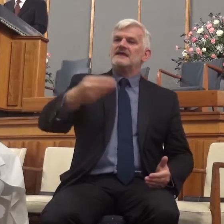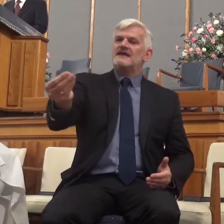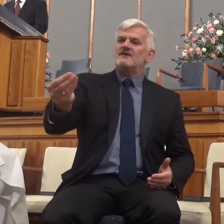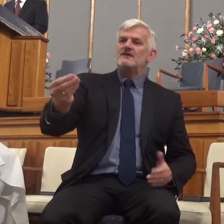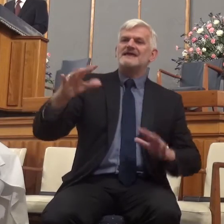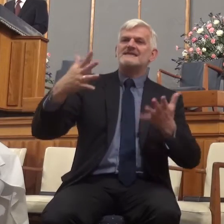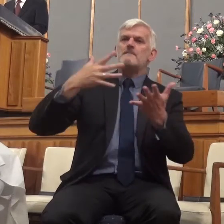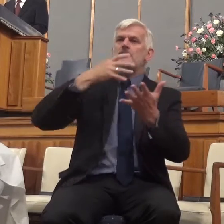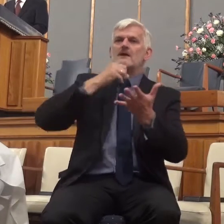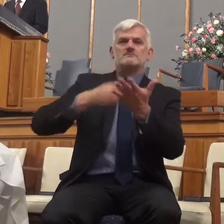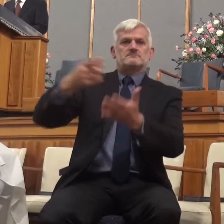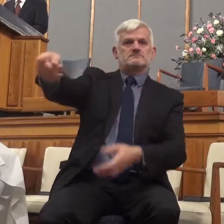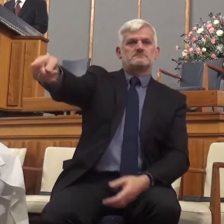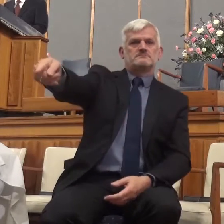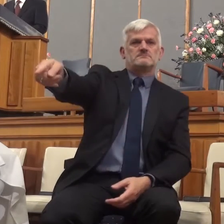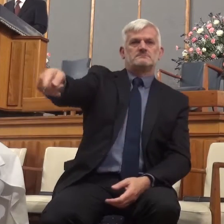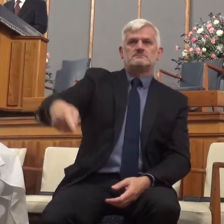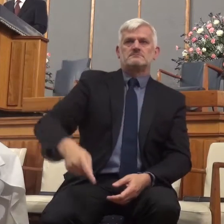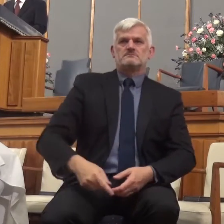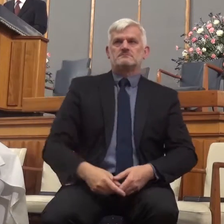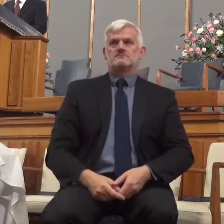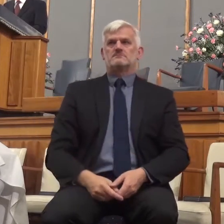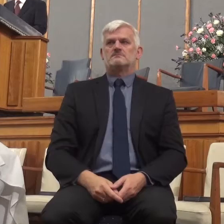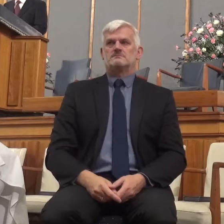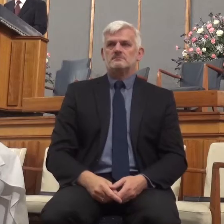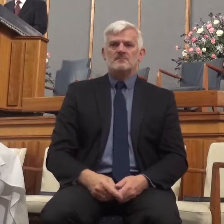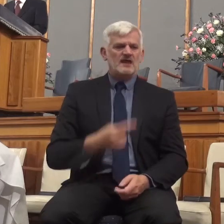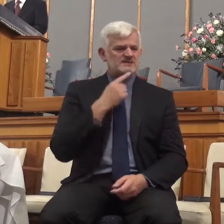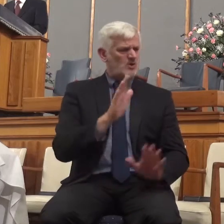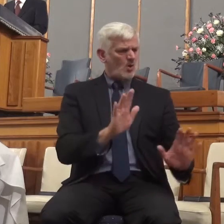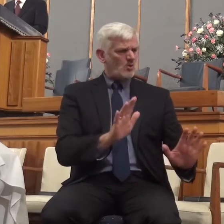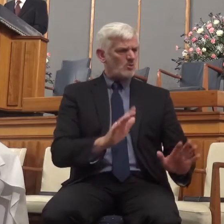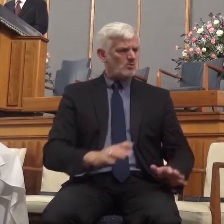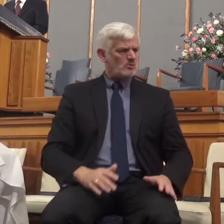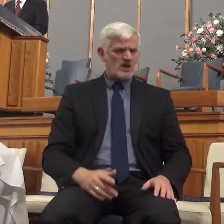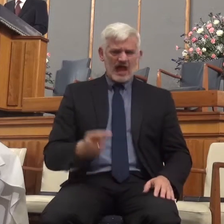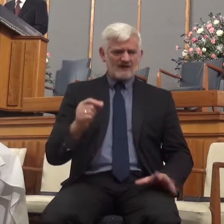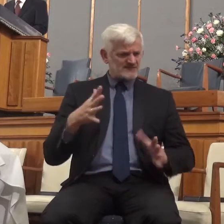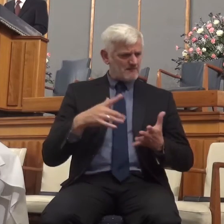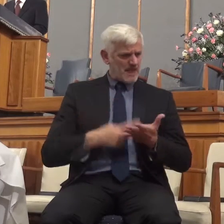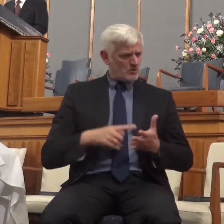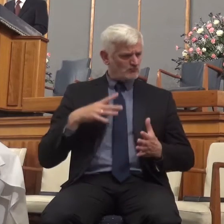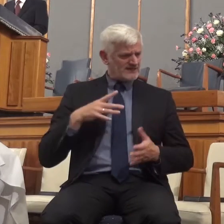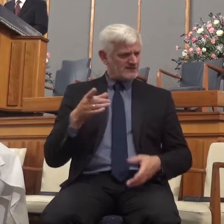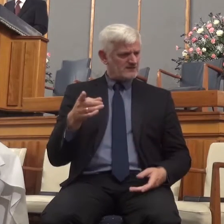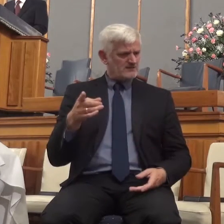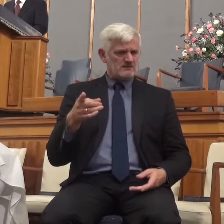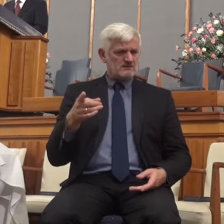it to him that hath 10 pounds. And they say unto him, Lord, he hath